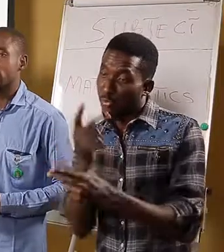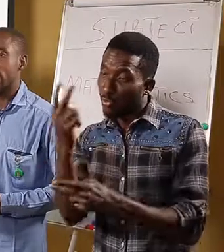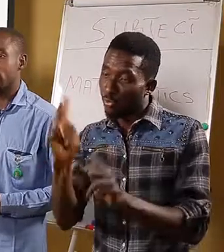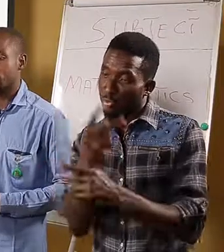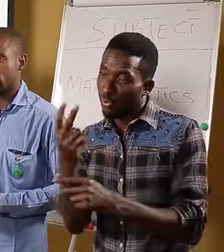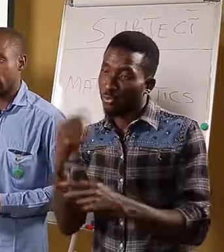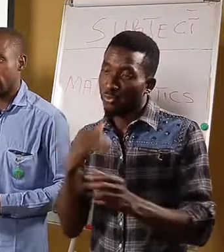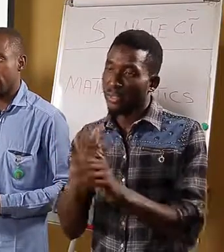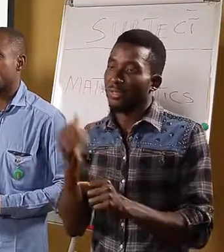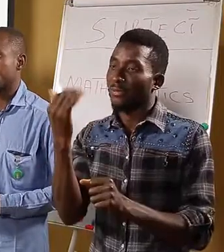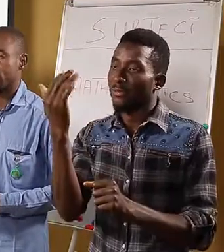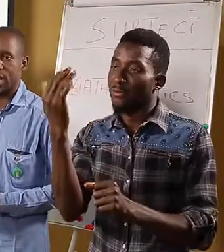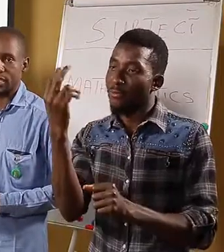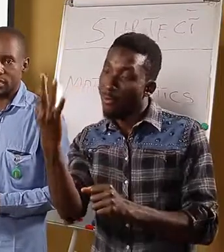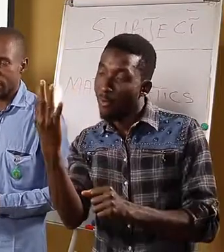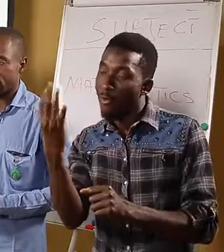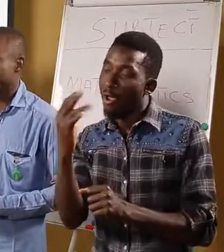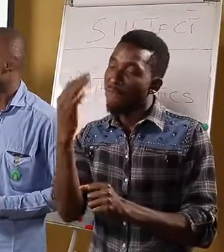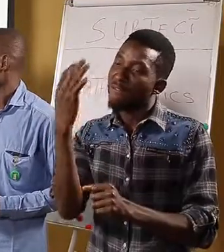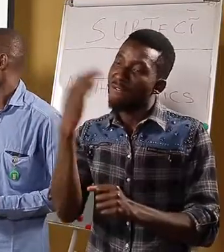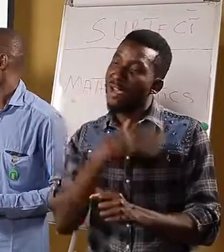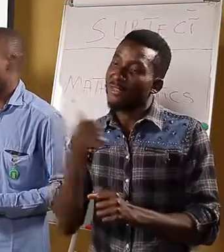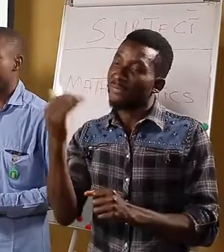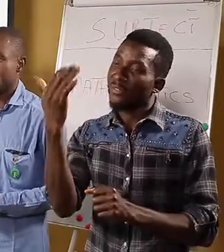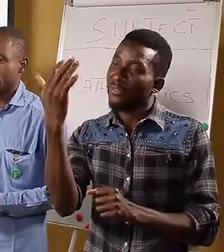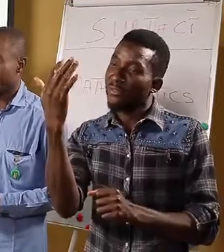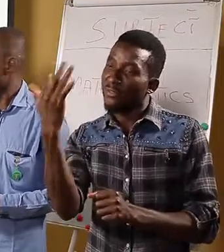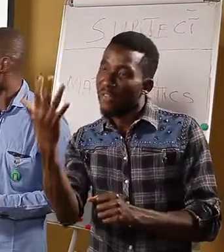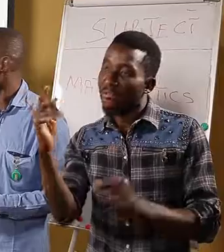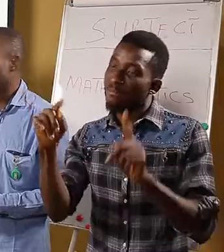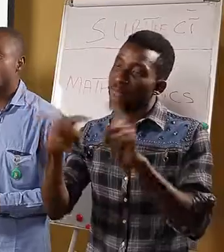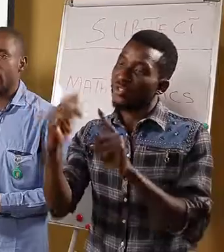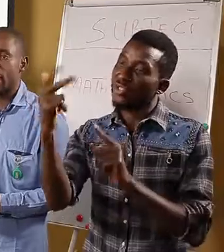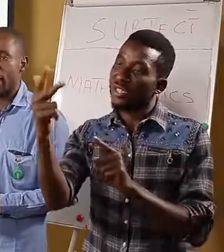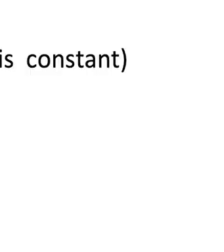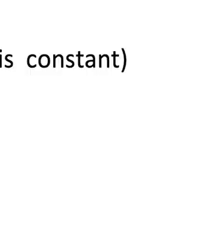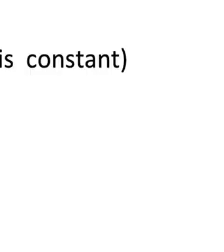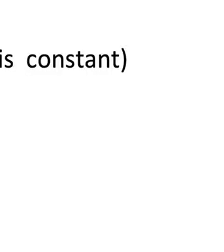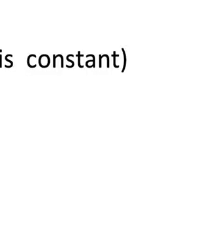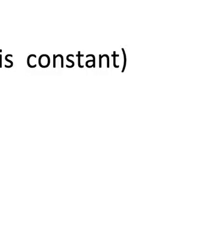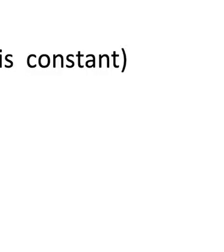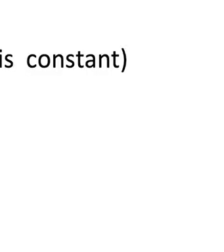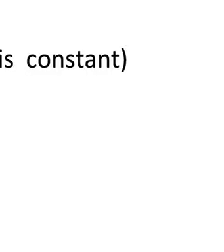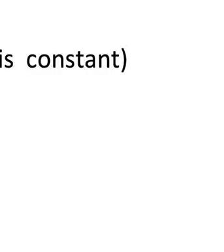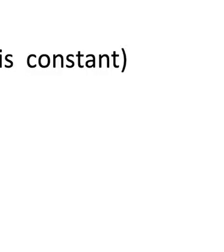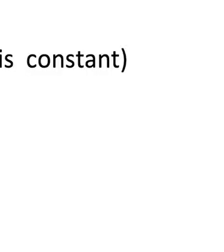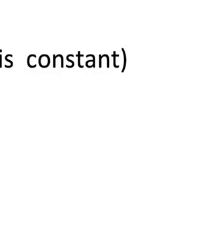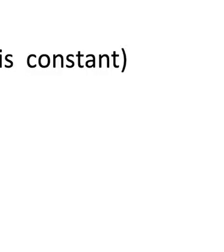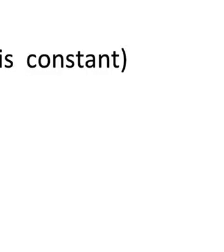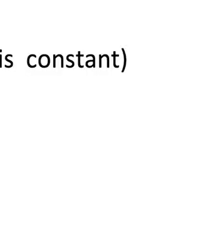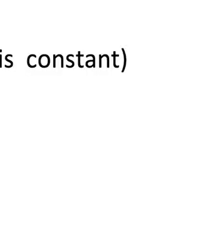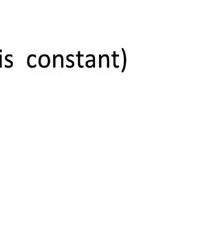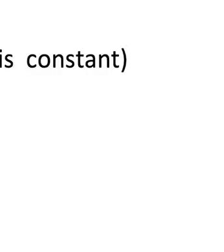And 5 plus 3 is the same thing as 8. Therefore, the equation will be 8 equals